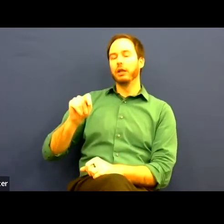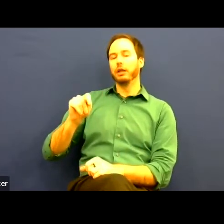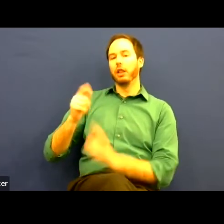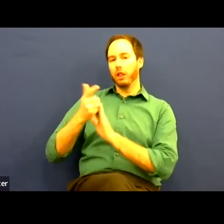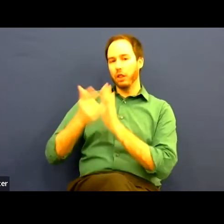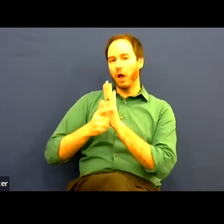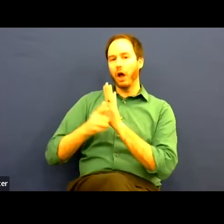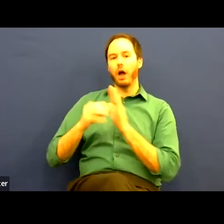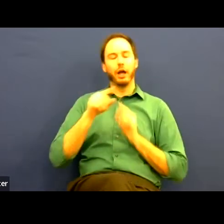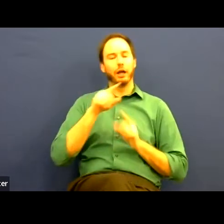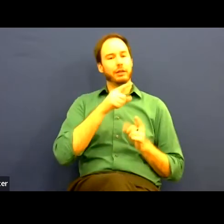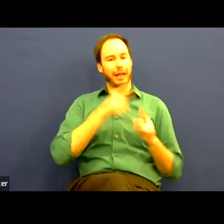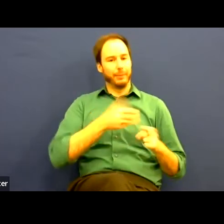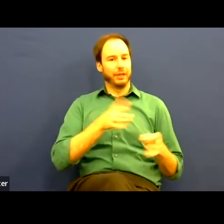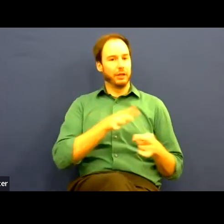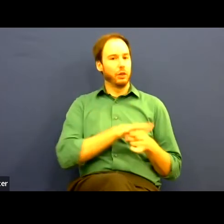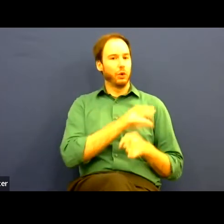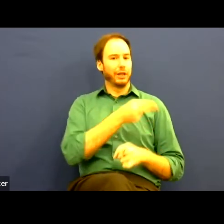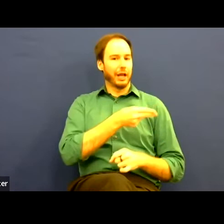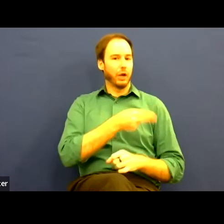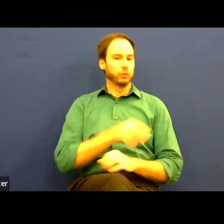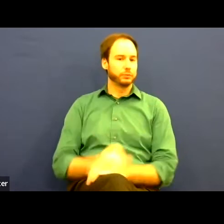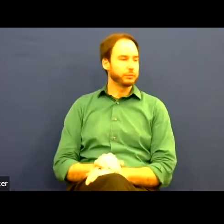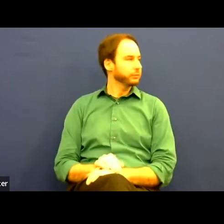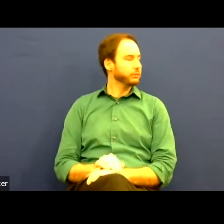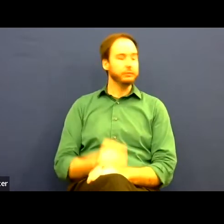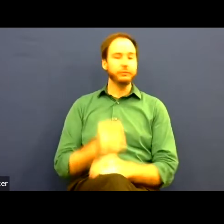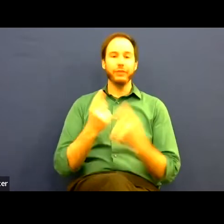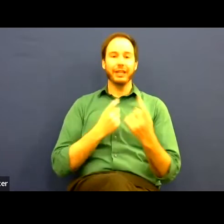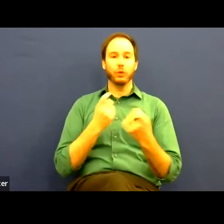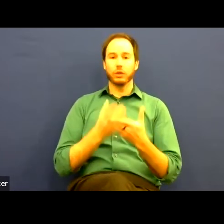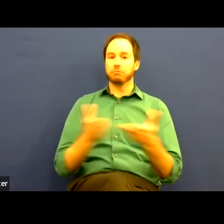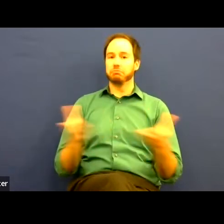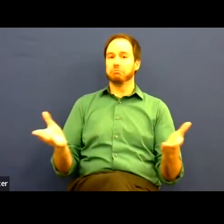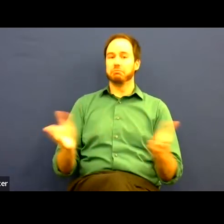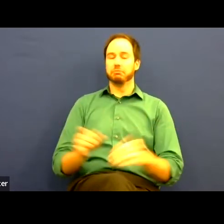what's actually happening here in the town. Any questions?